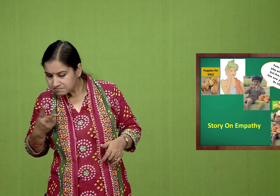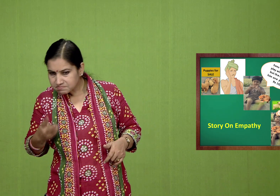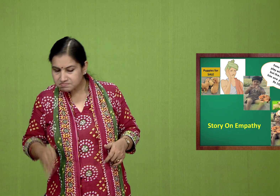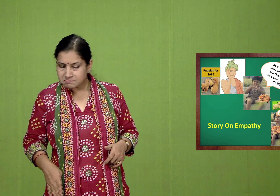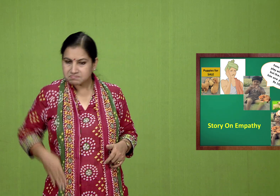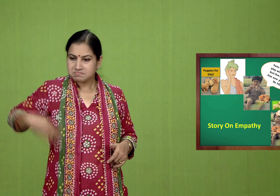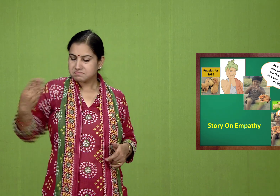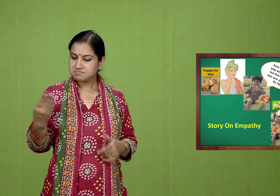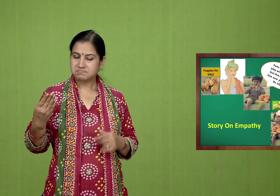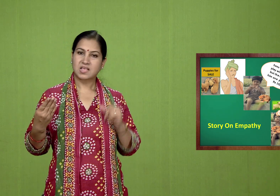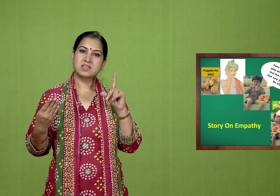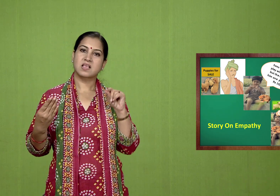he pulled out rupees 10